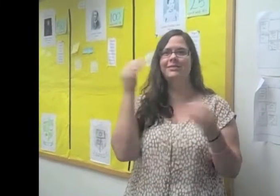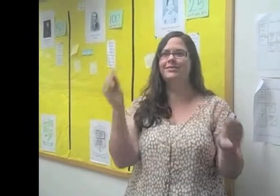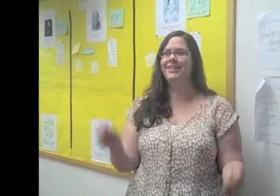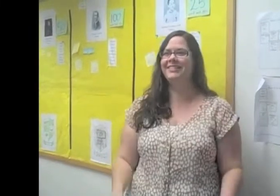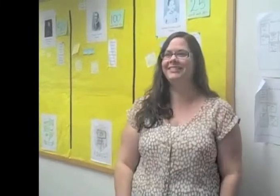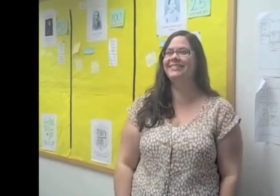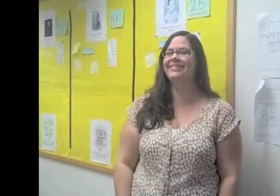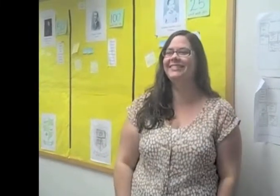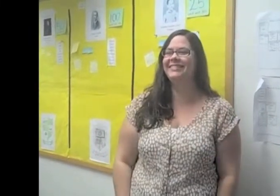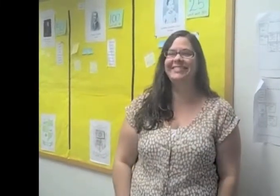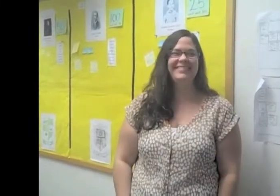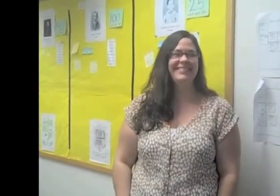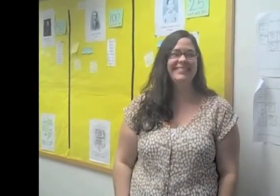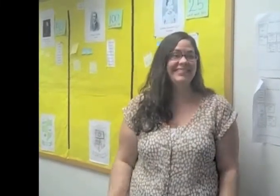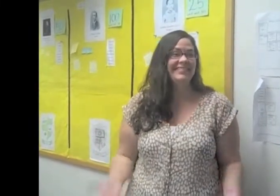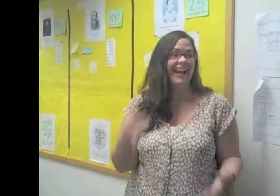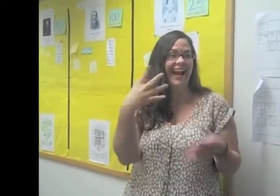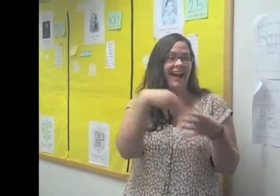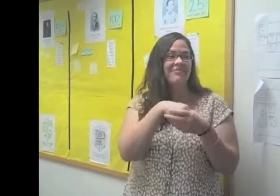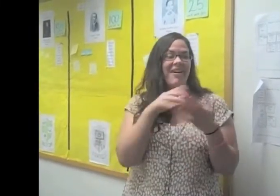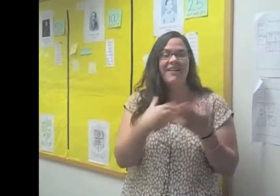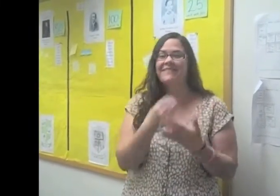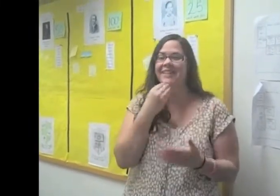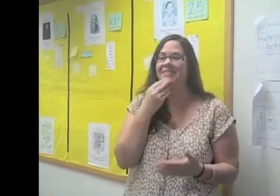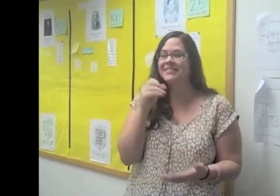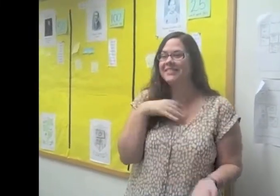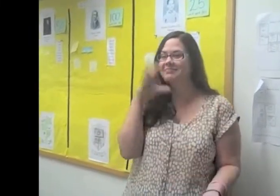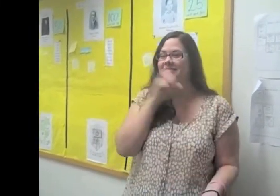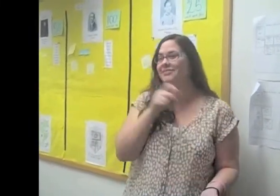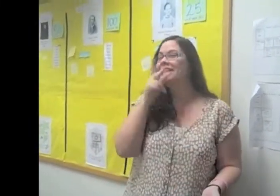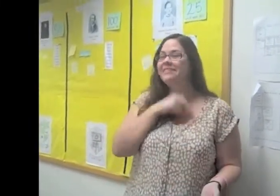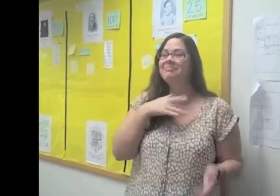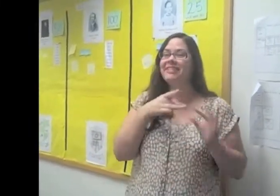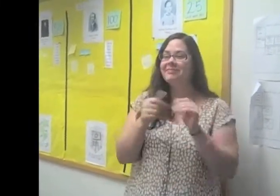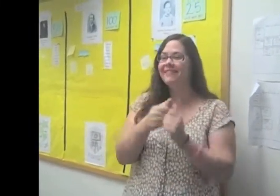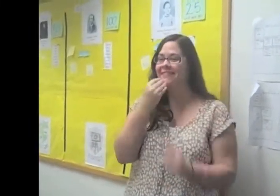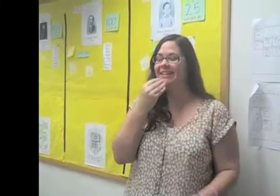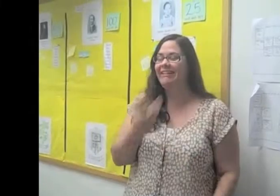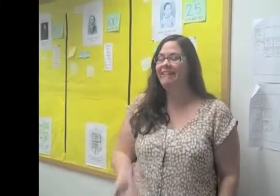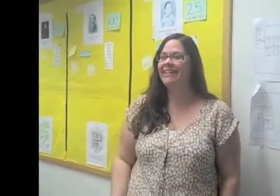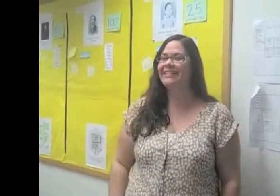Must be a grocery store. I don't know. Thanksgiving's all about the food, you know? I don't know.